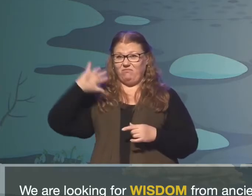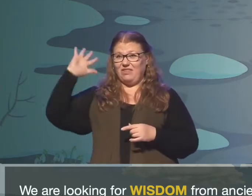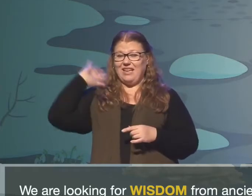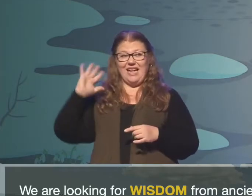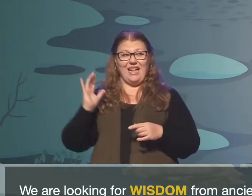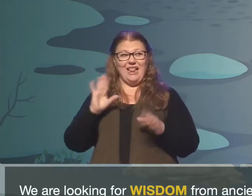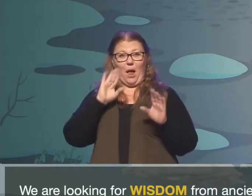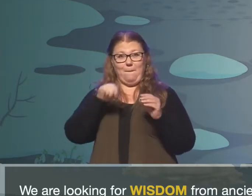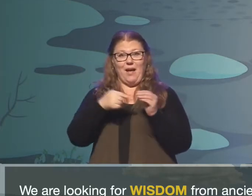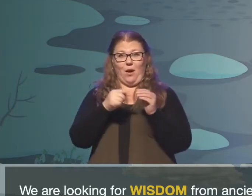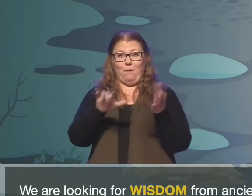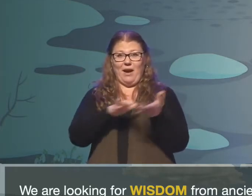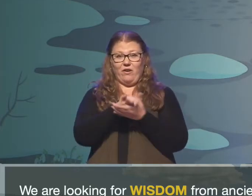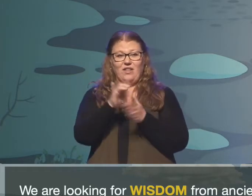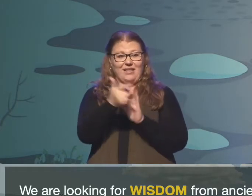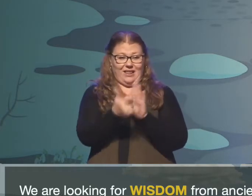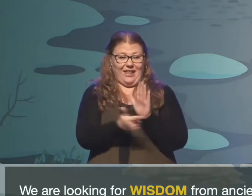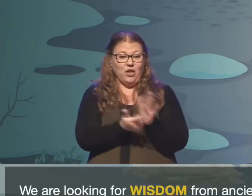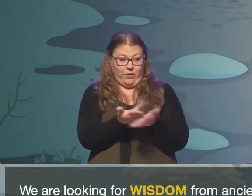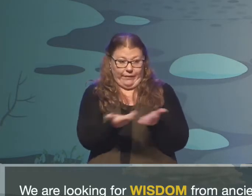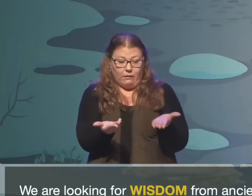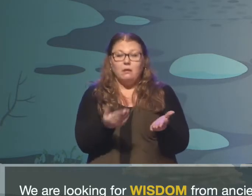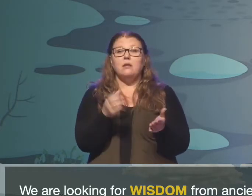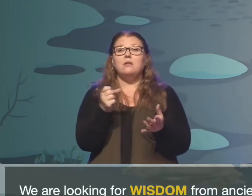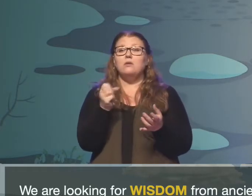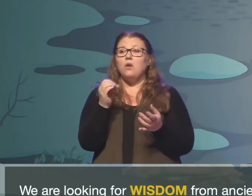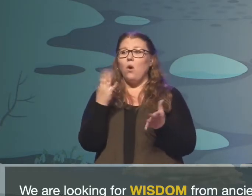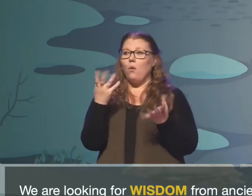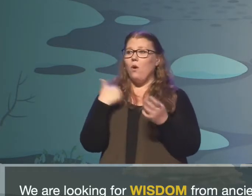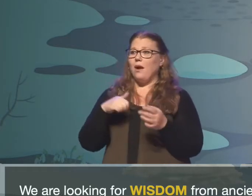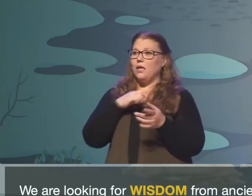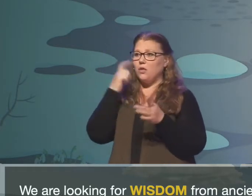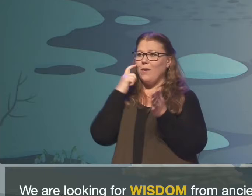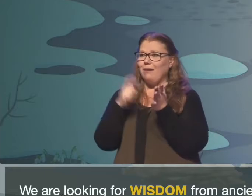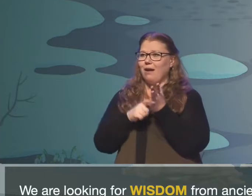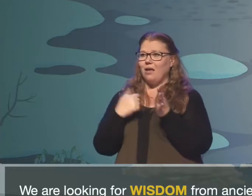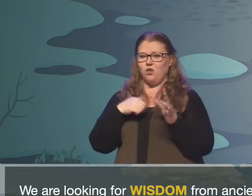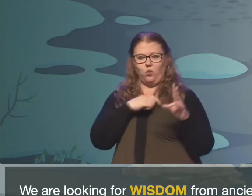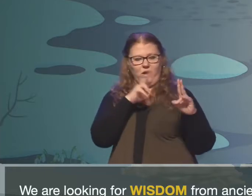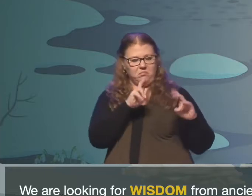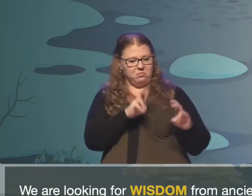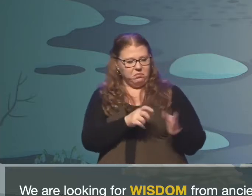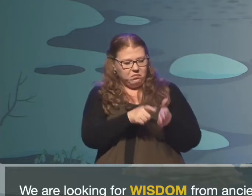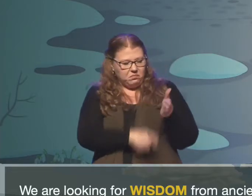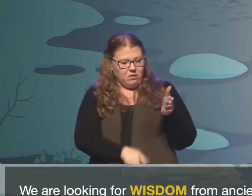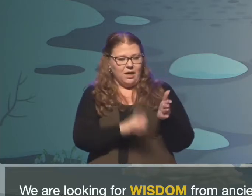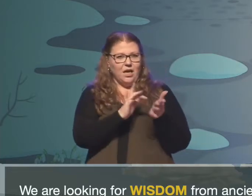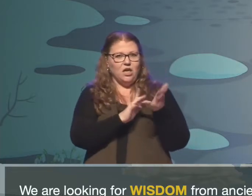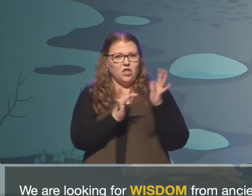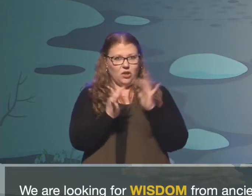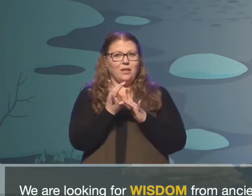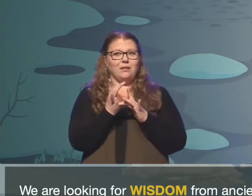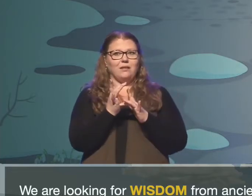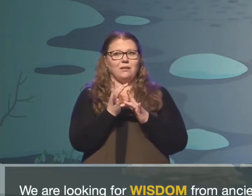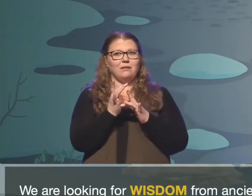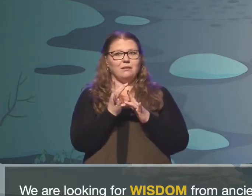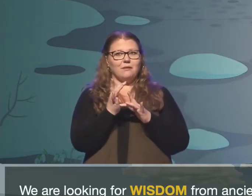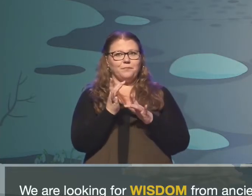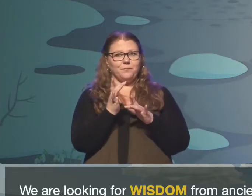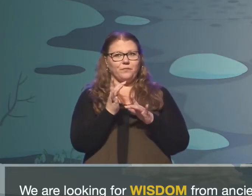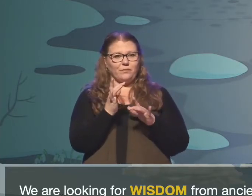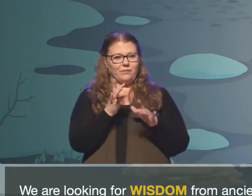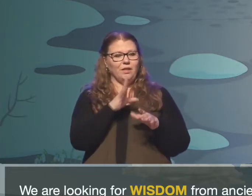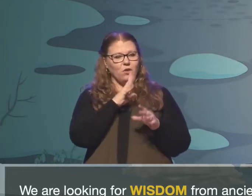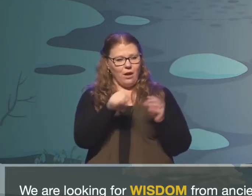a legal matter. And I just want us to recognize we're looking at a commentary. Jesus is weighing in on the issue, and this deals